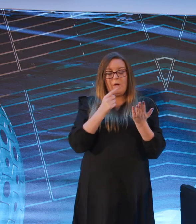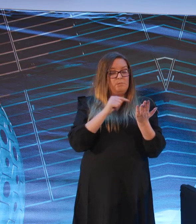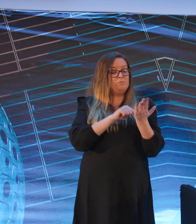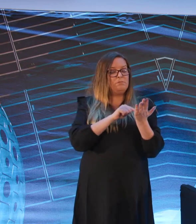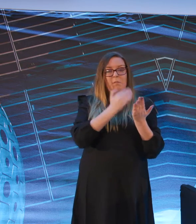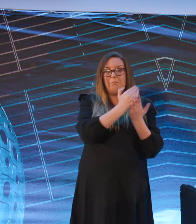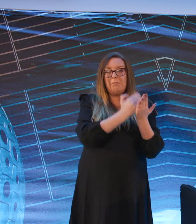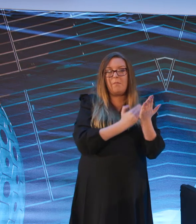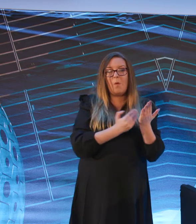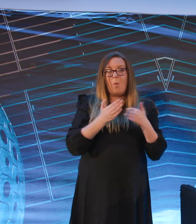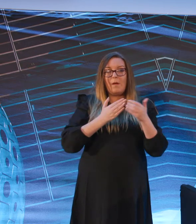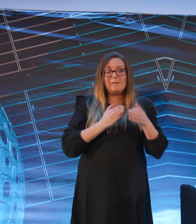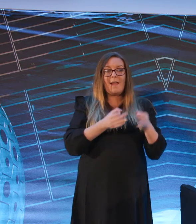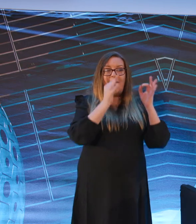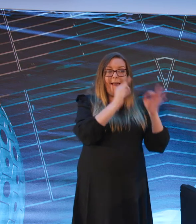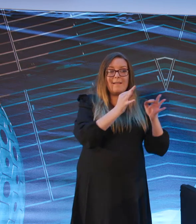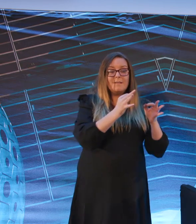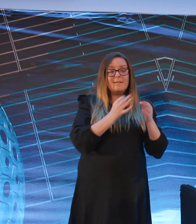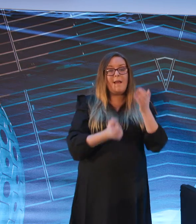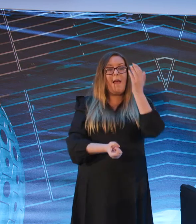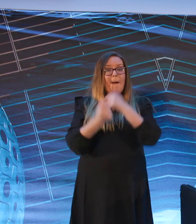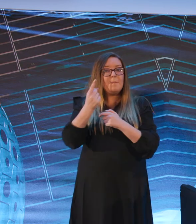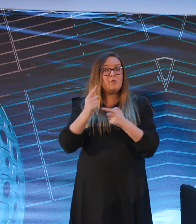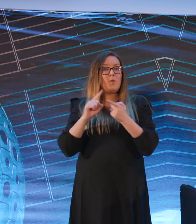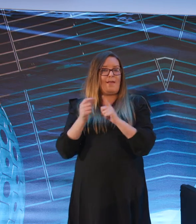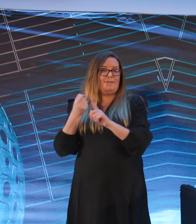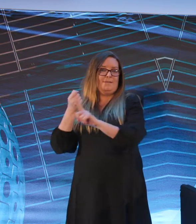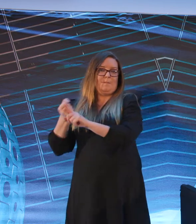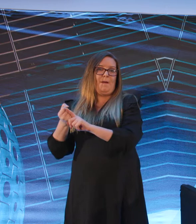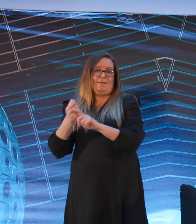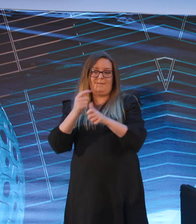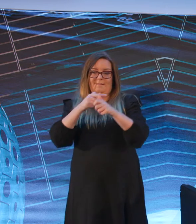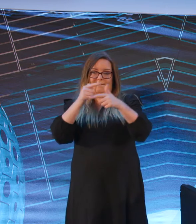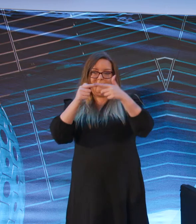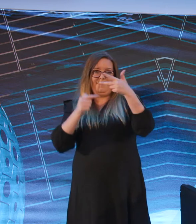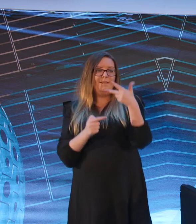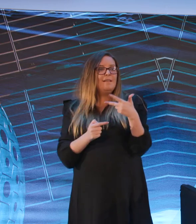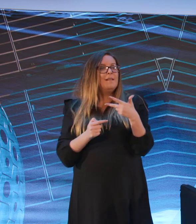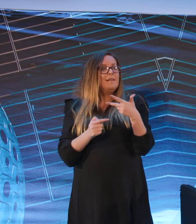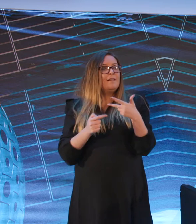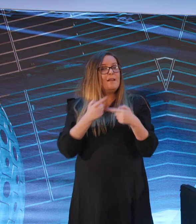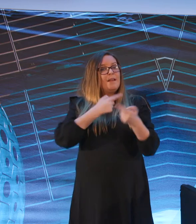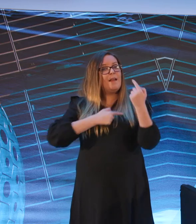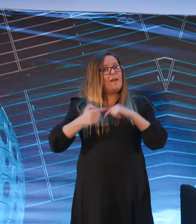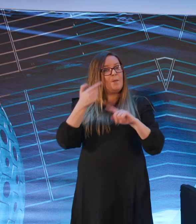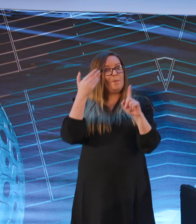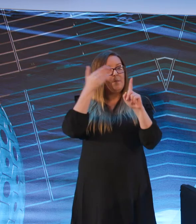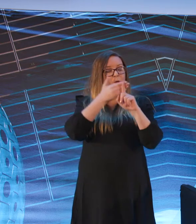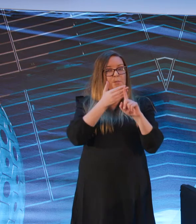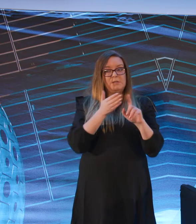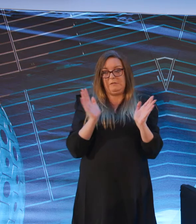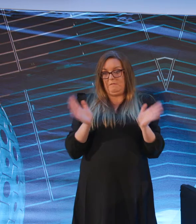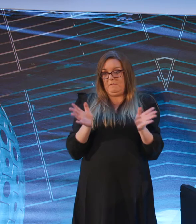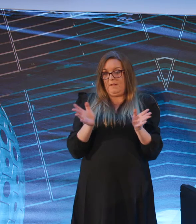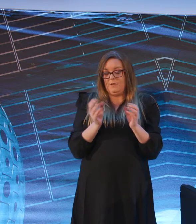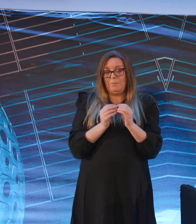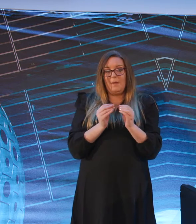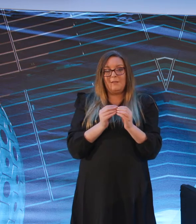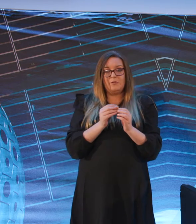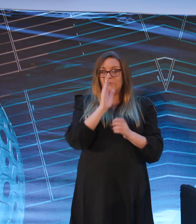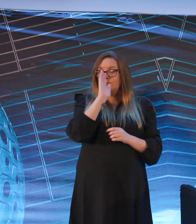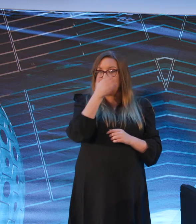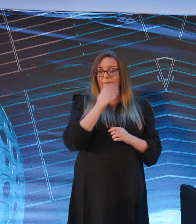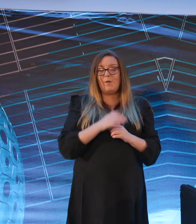excellence, opportunity, and impact. Our purpose, as we have already heard, is very